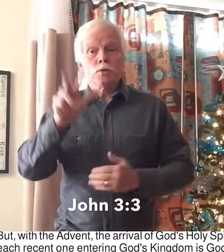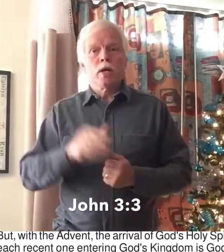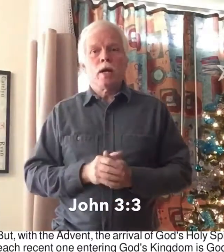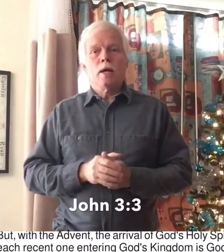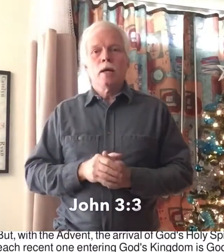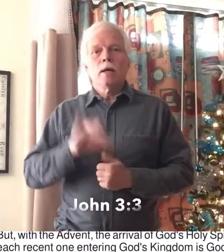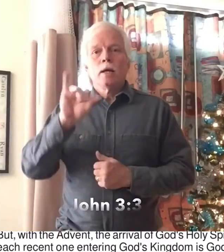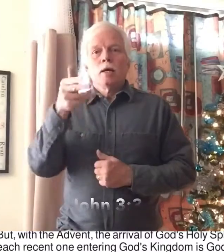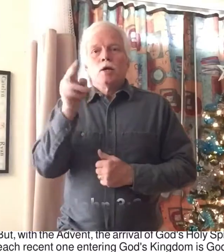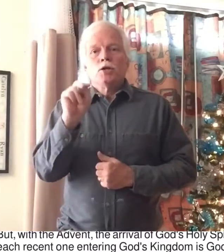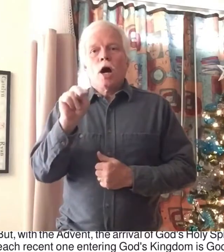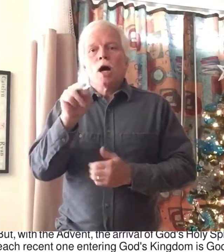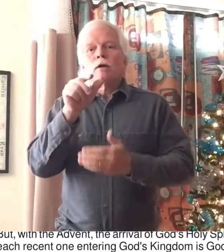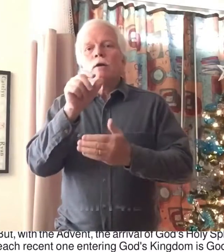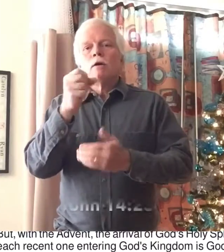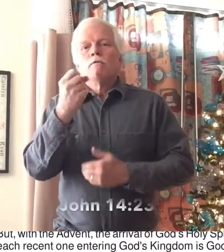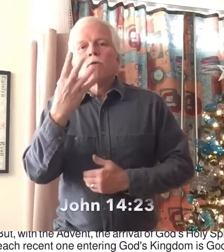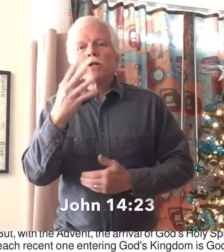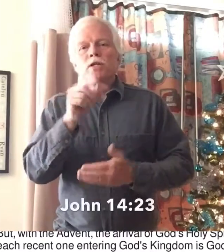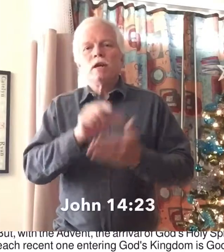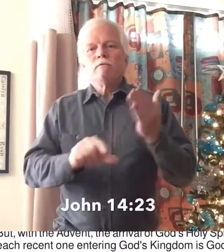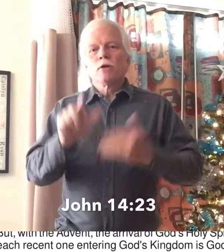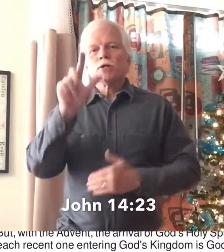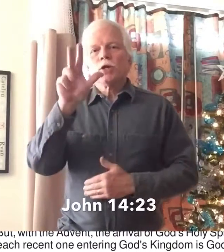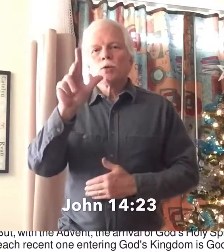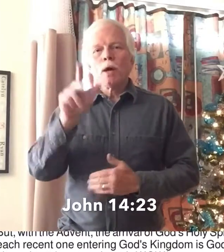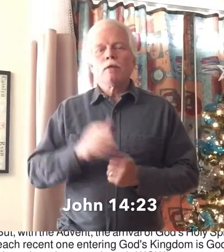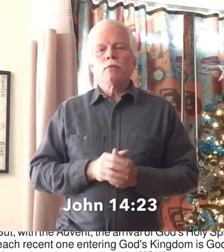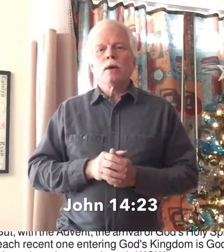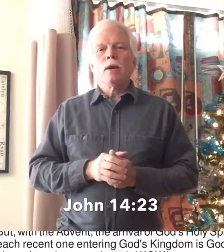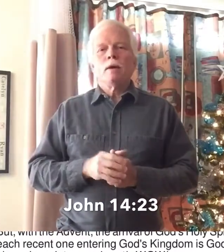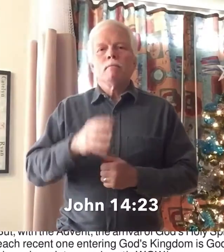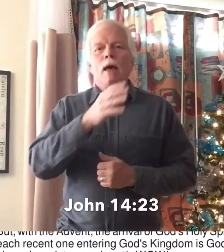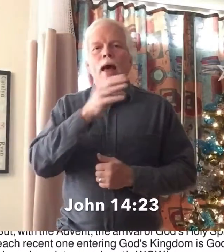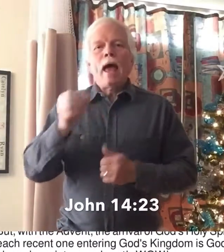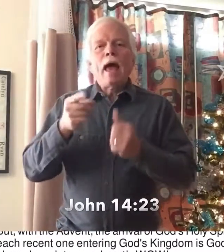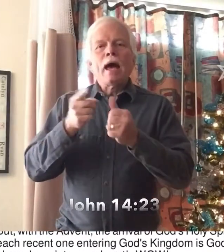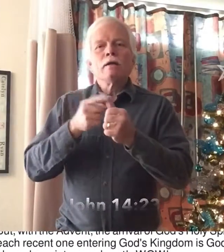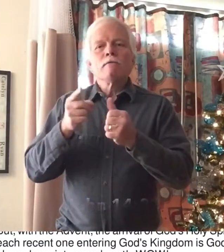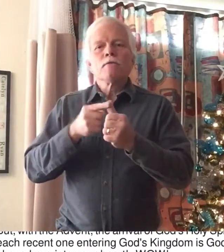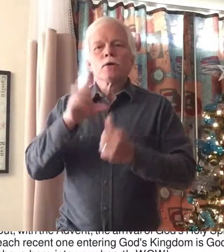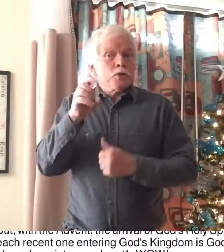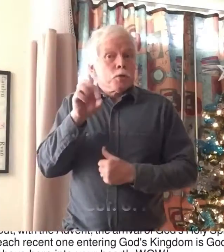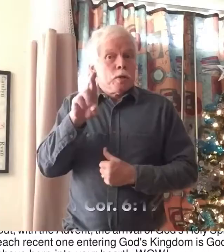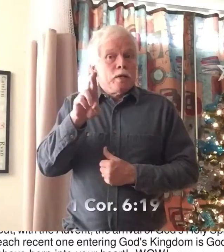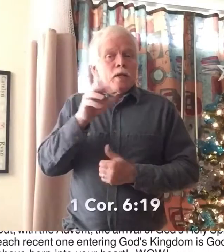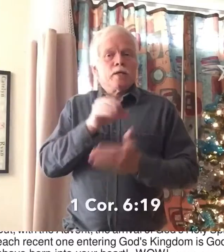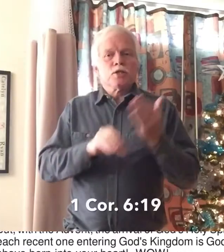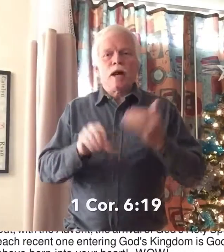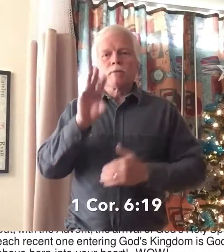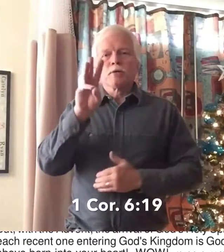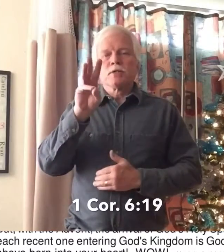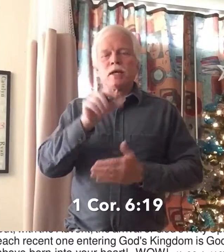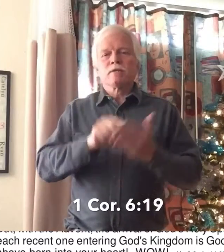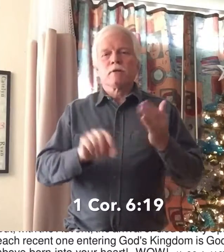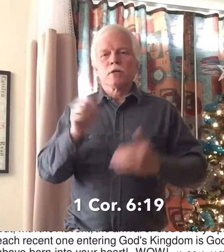No. Greater meaning a heart inside.